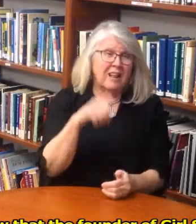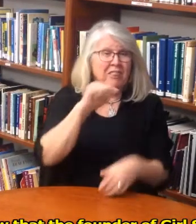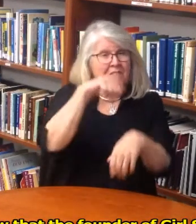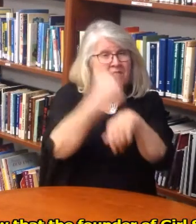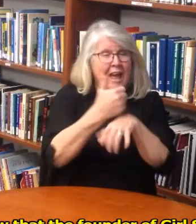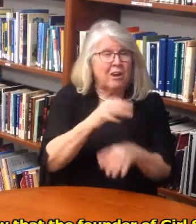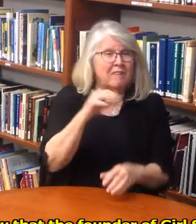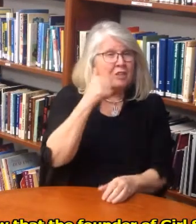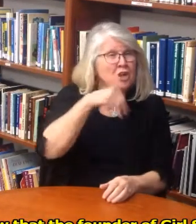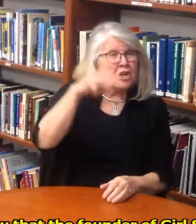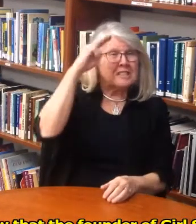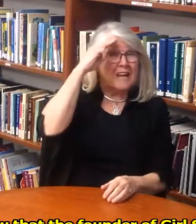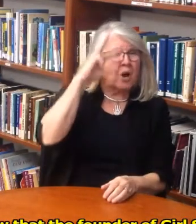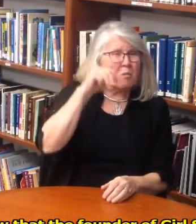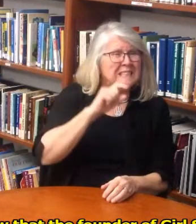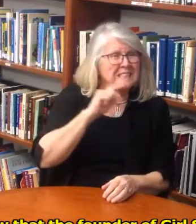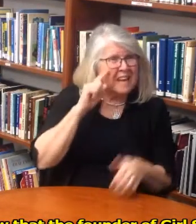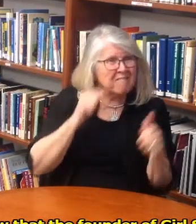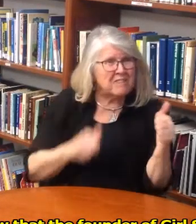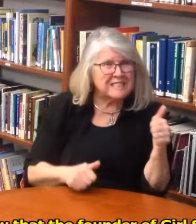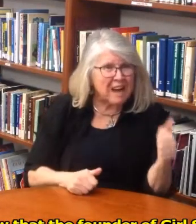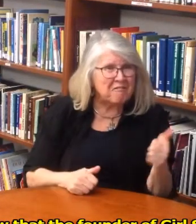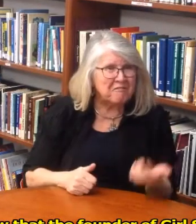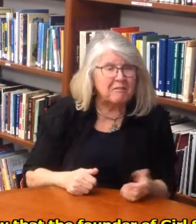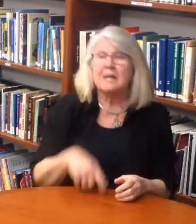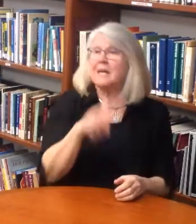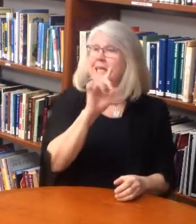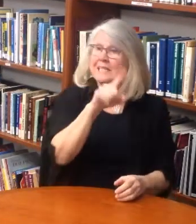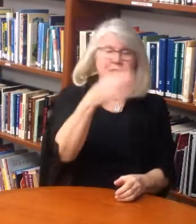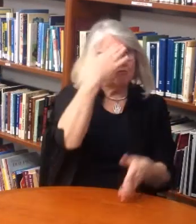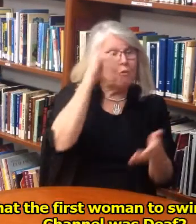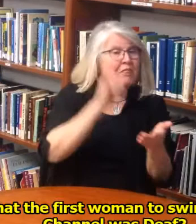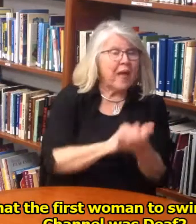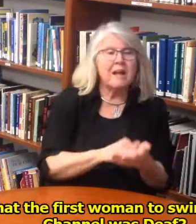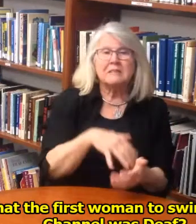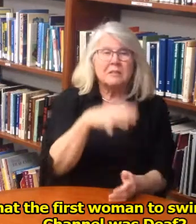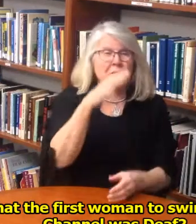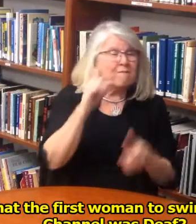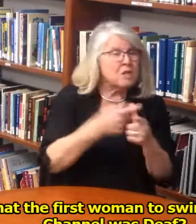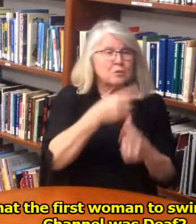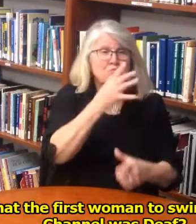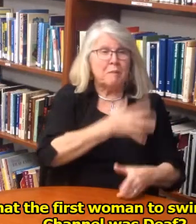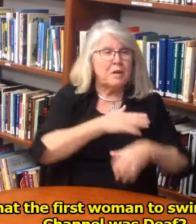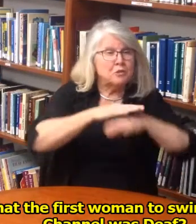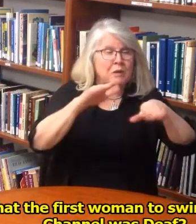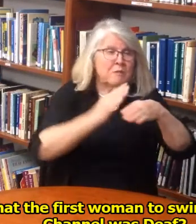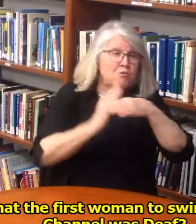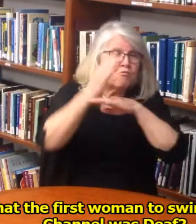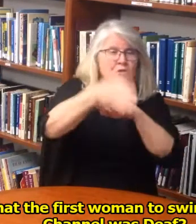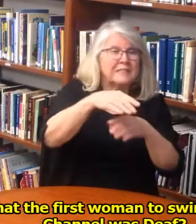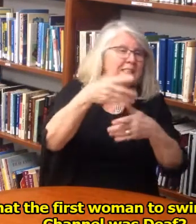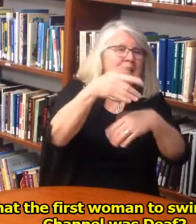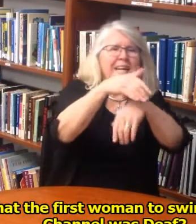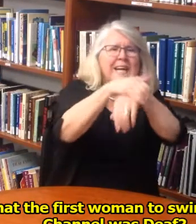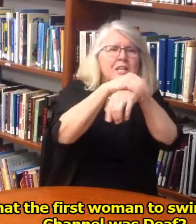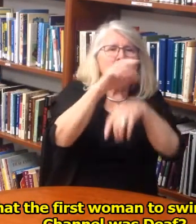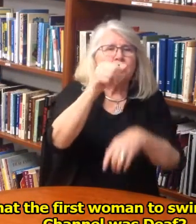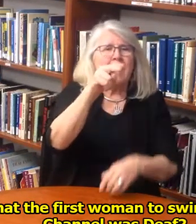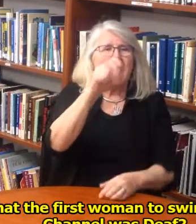that the founder of Girl Scouts was deaf? Did you know that the first woman to swim across the English